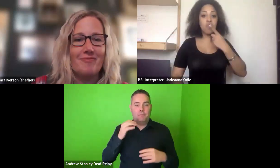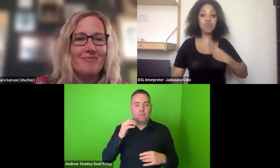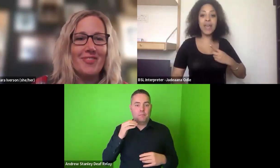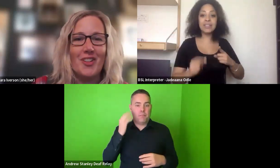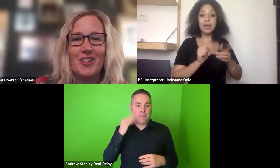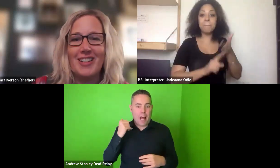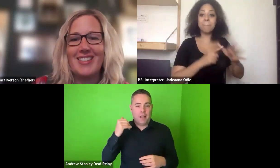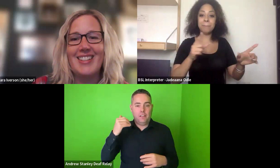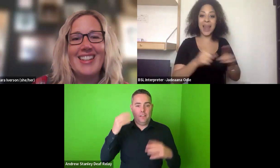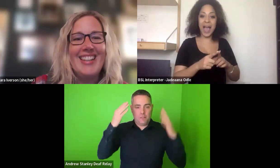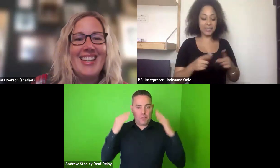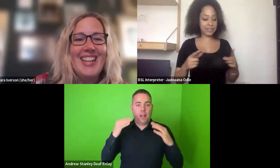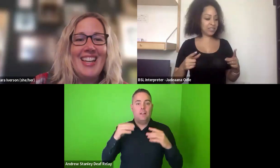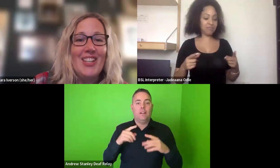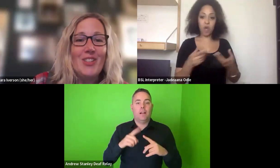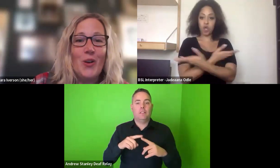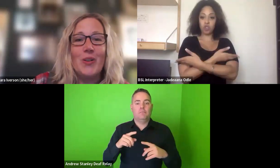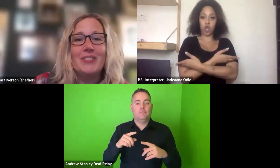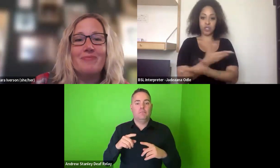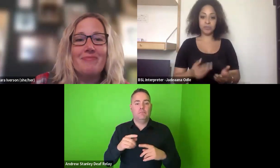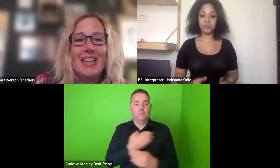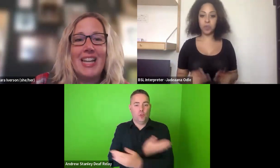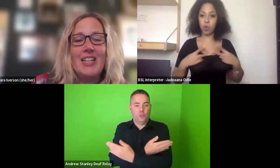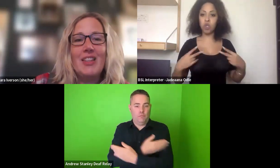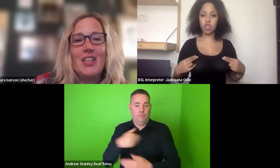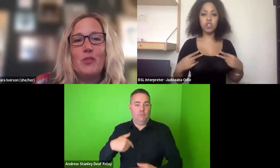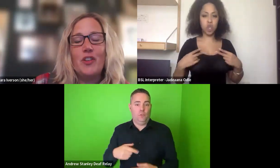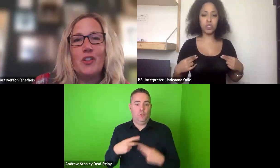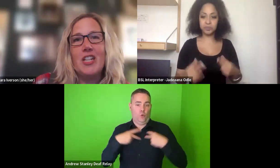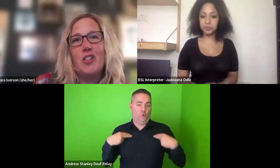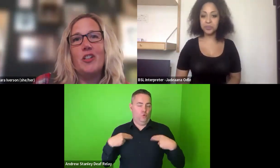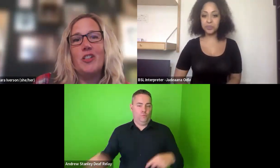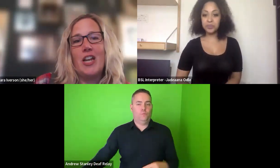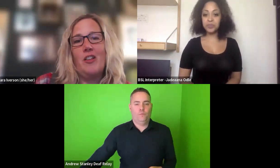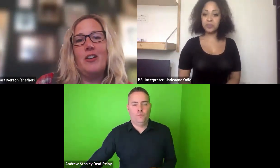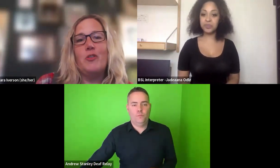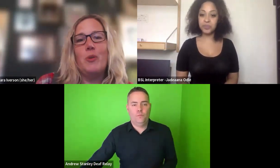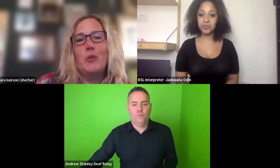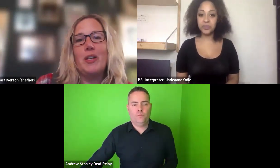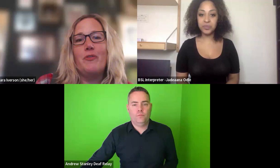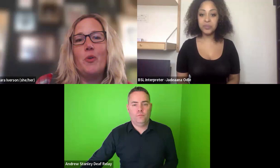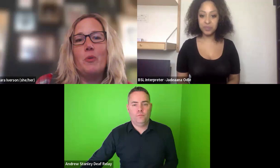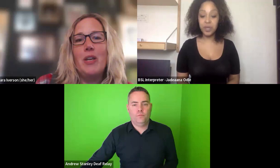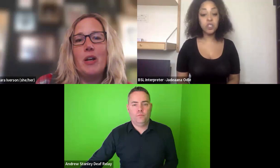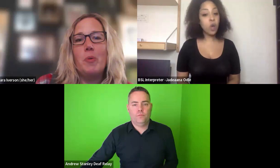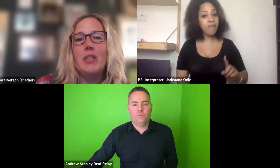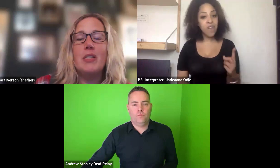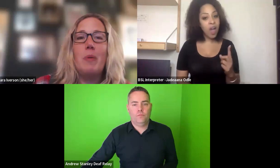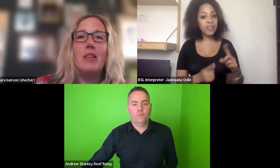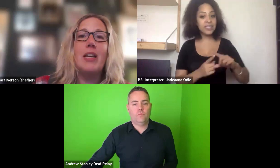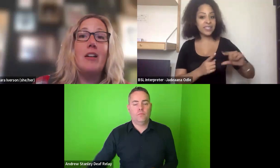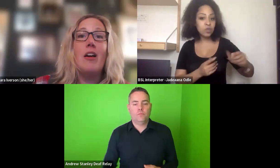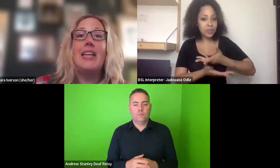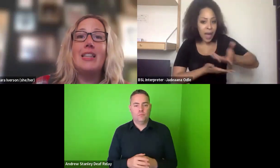shirt. All right. So in this first digital dialogue of 2024, we are putting